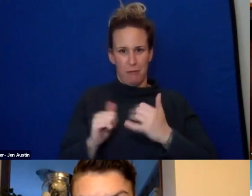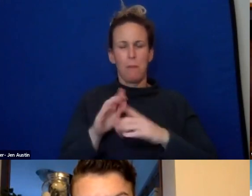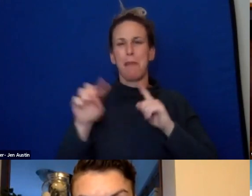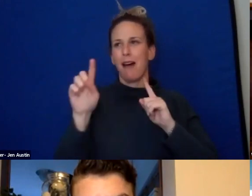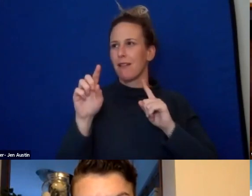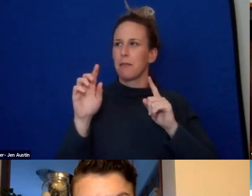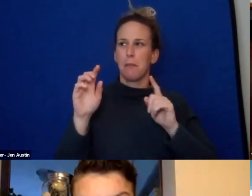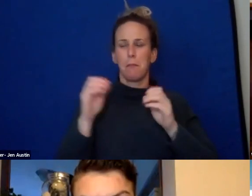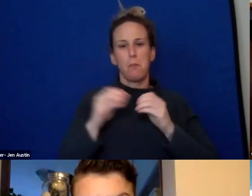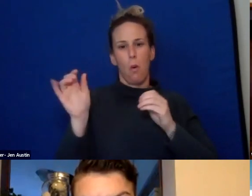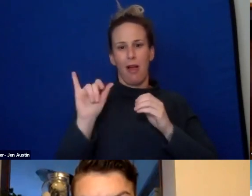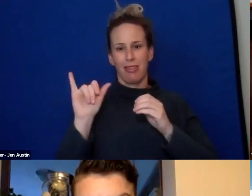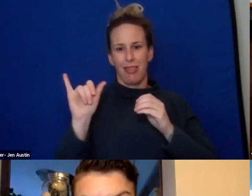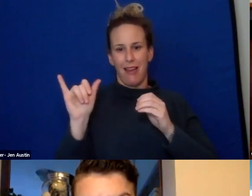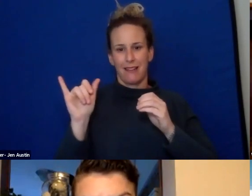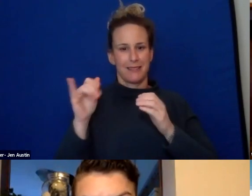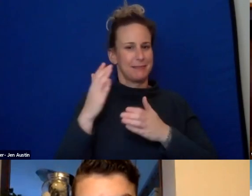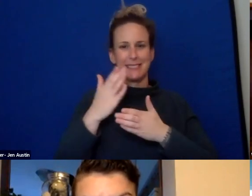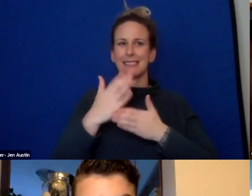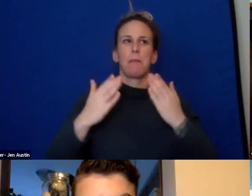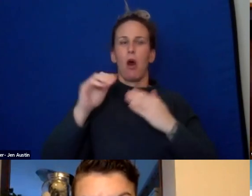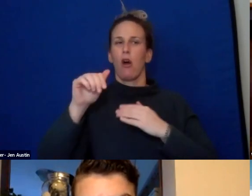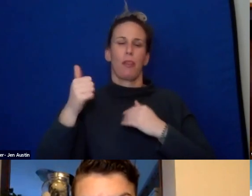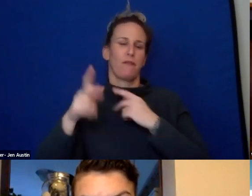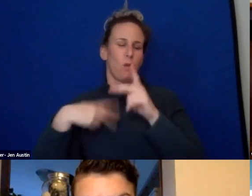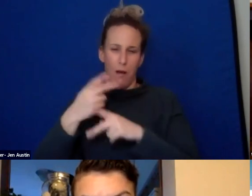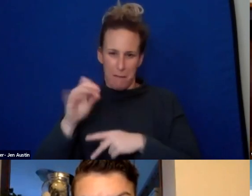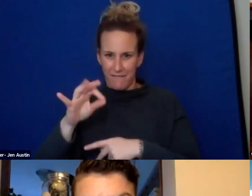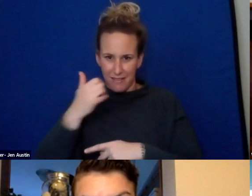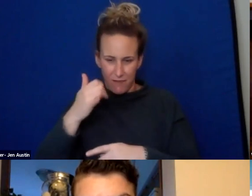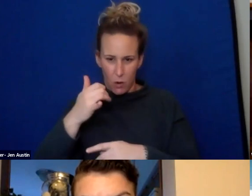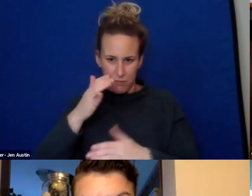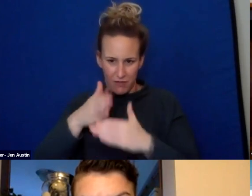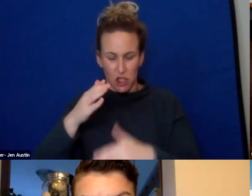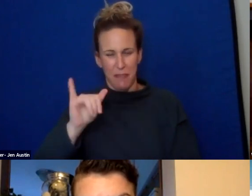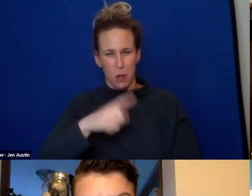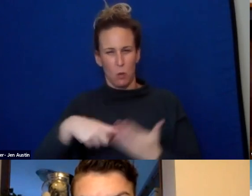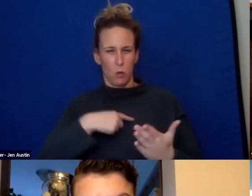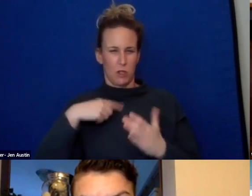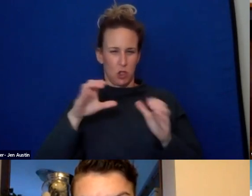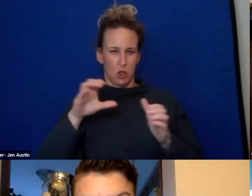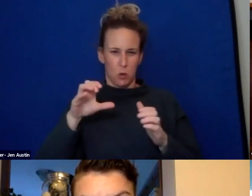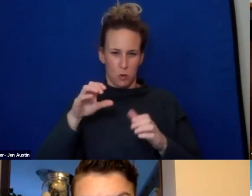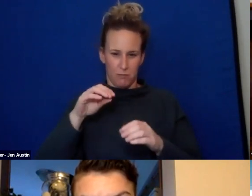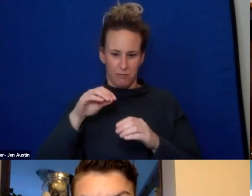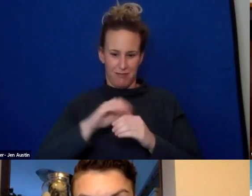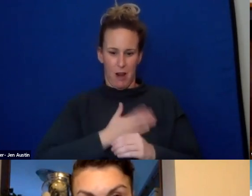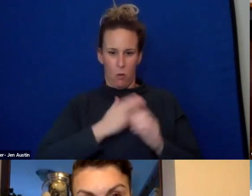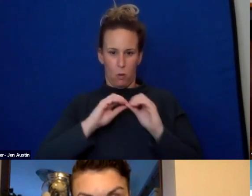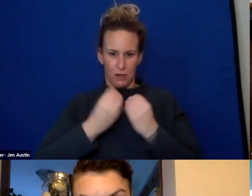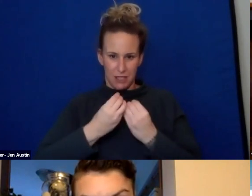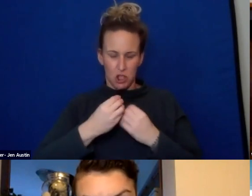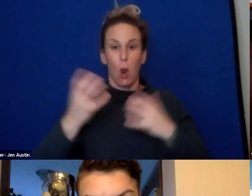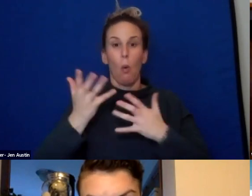of auspices of a telephonic intervention because that's what we we do at our organization what would it look like to do um